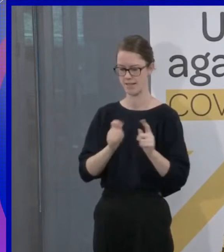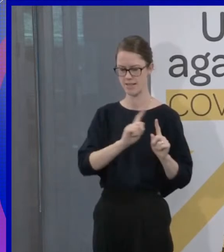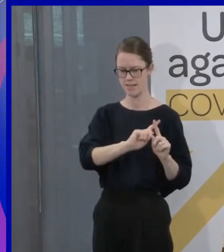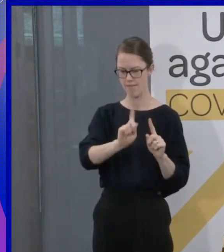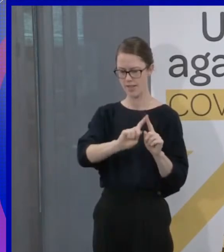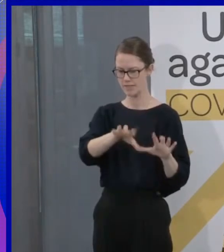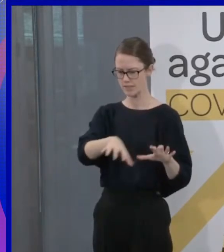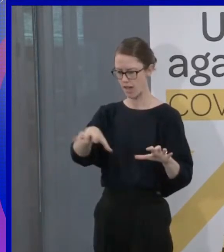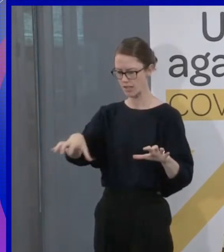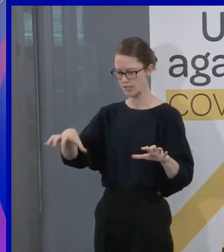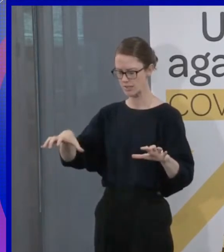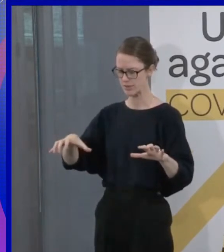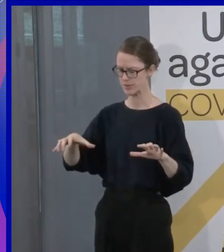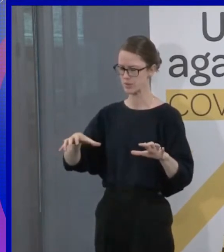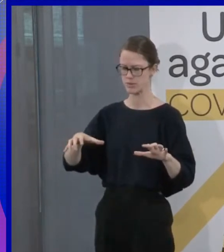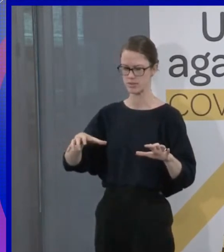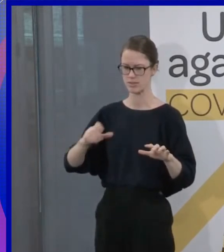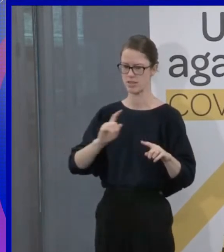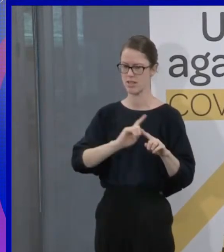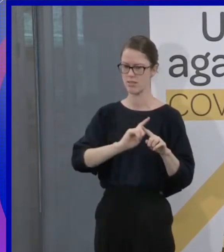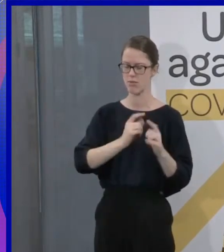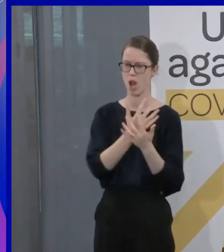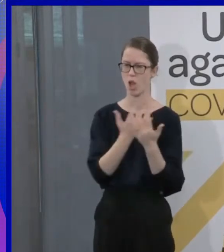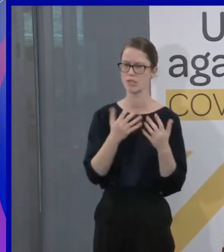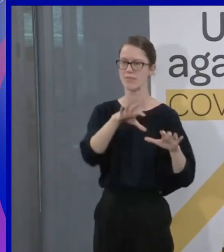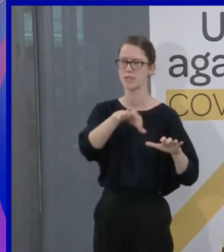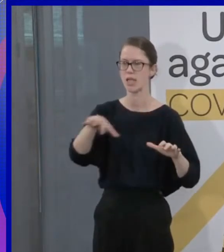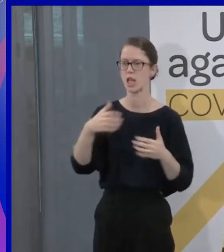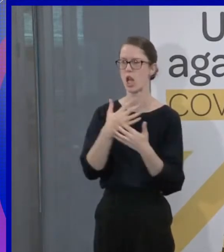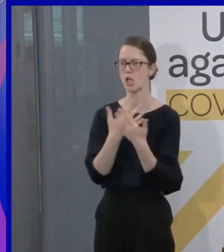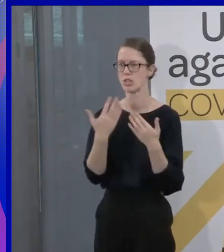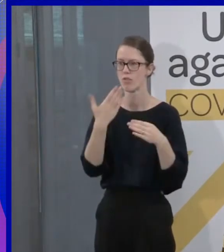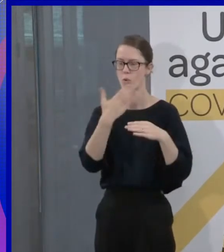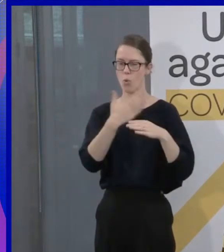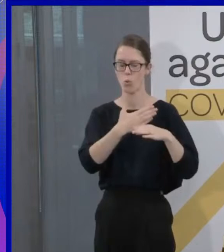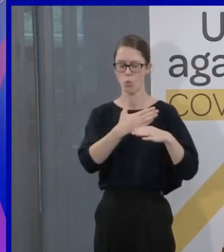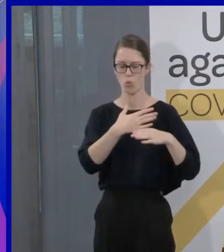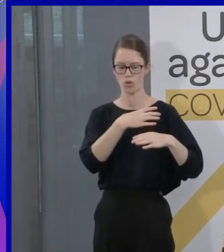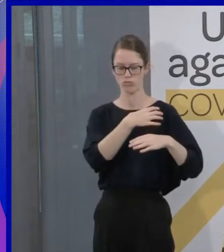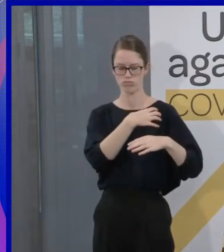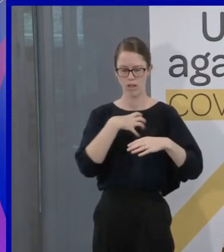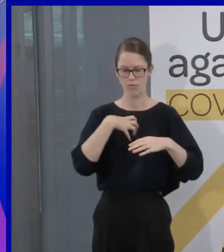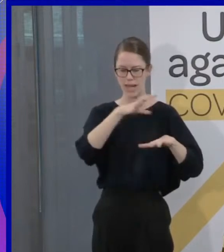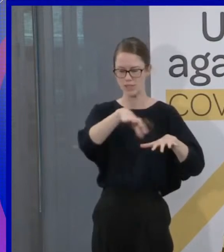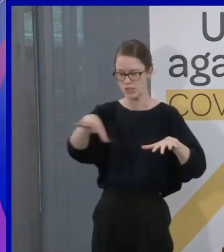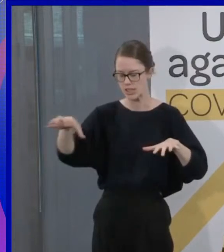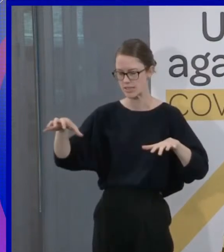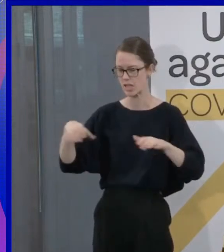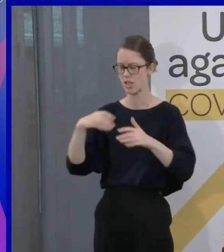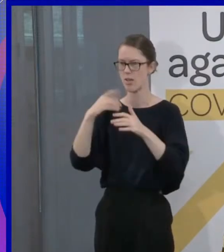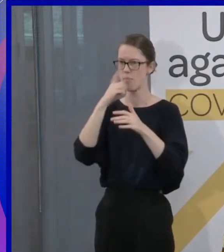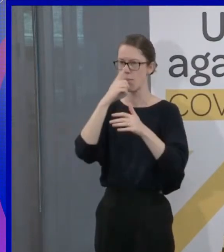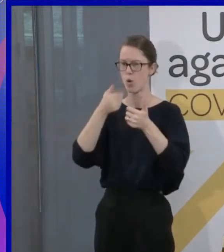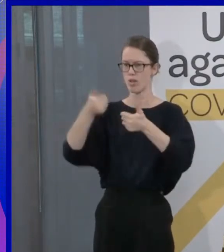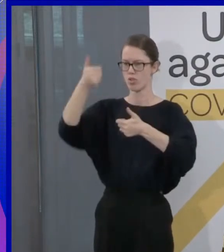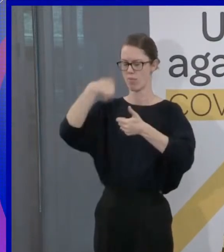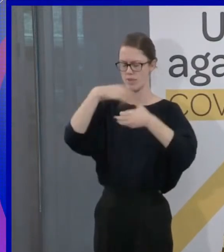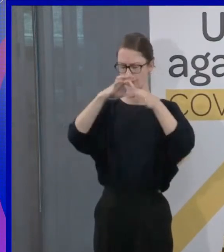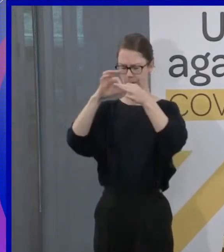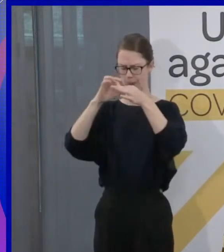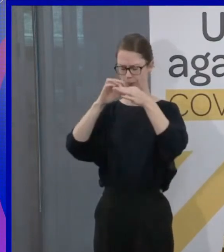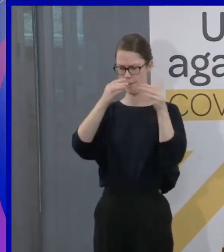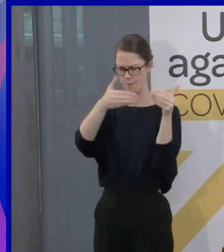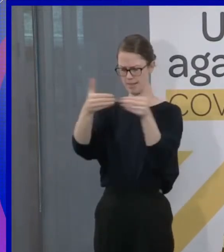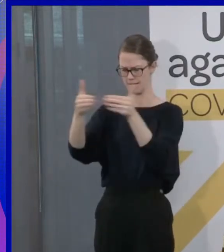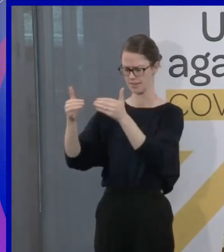of sites, a number of workforces. It requires a lot of coordination with ourselves, with those in charge of the managed